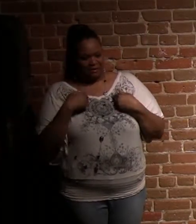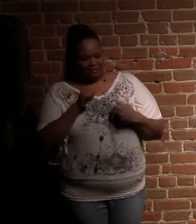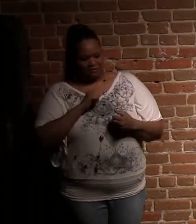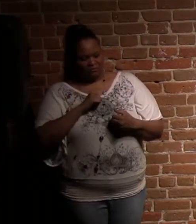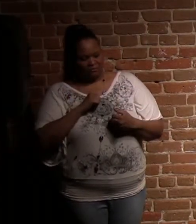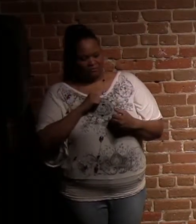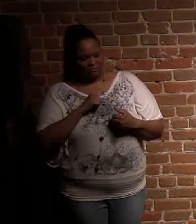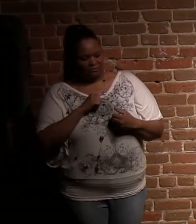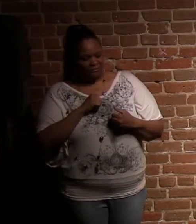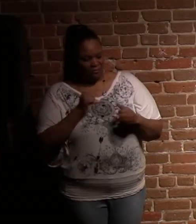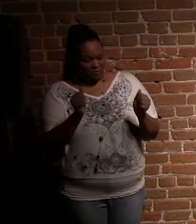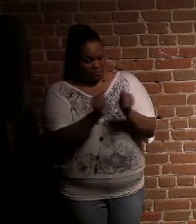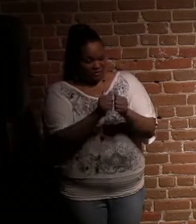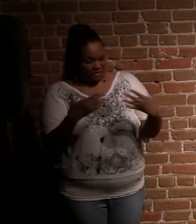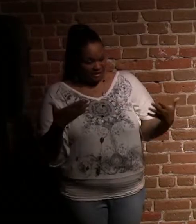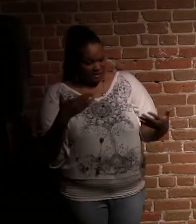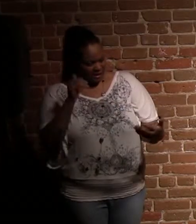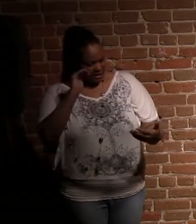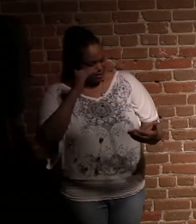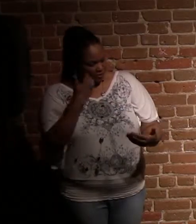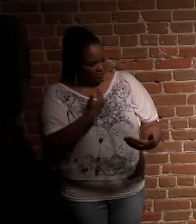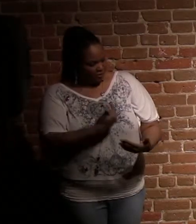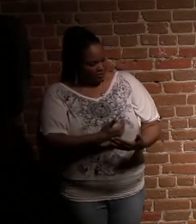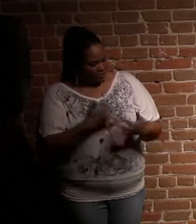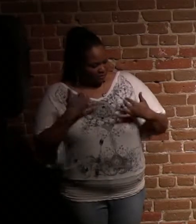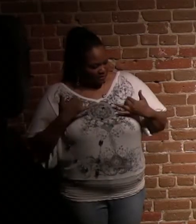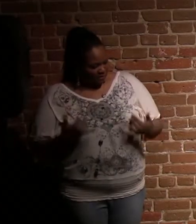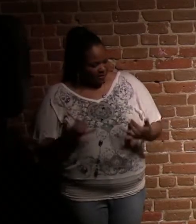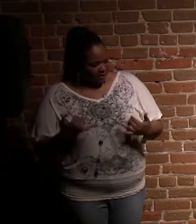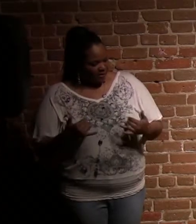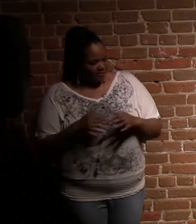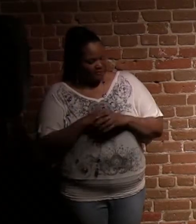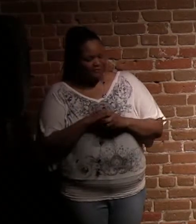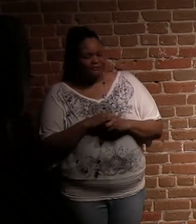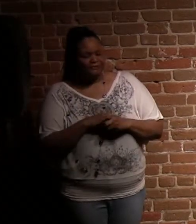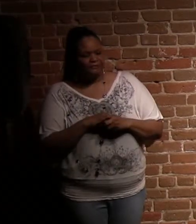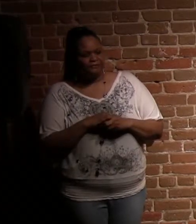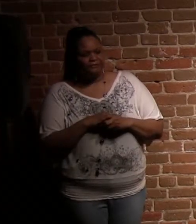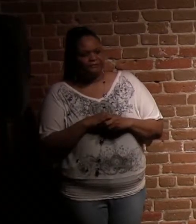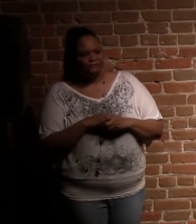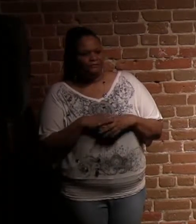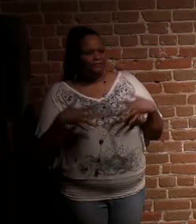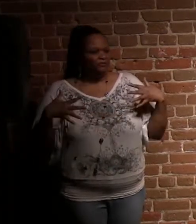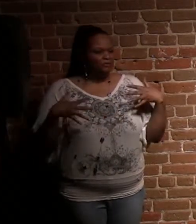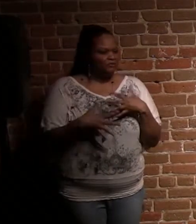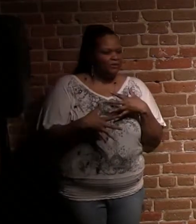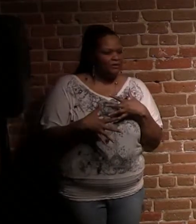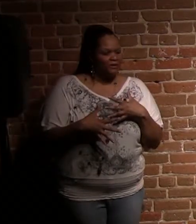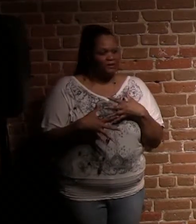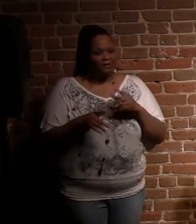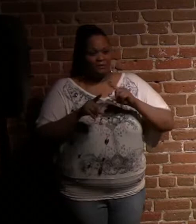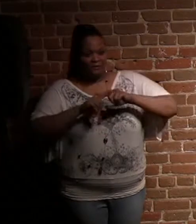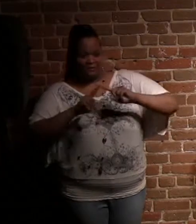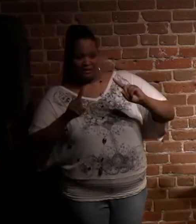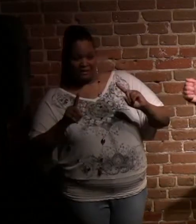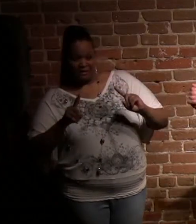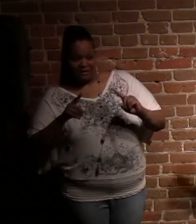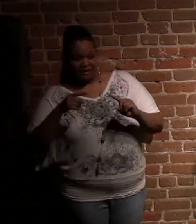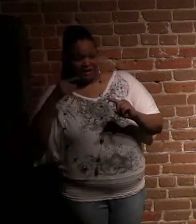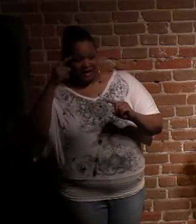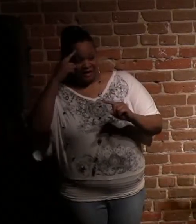empty nest. And it's, while on the one hand it's kind of scary, on the other hand it's kind of